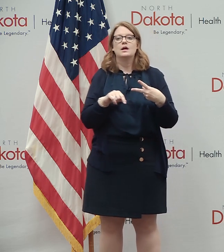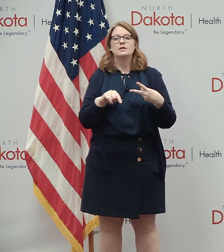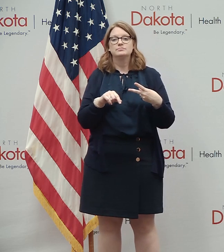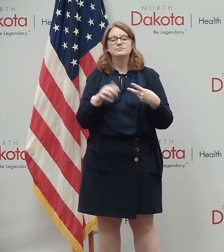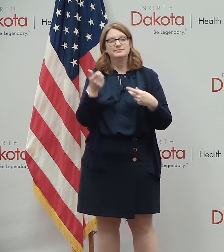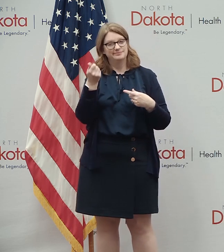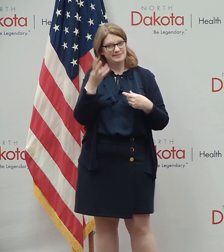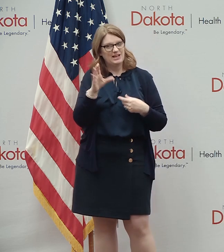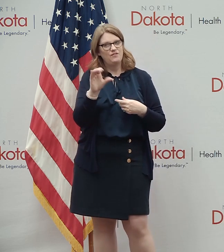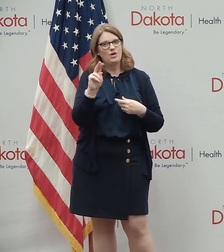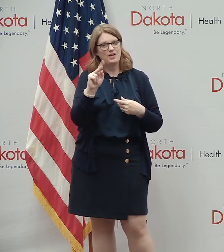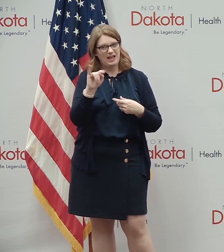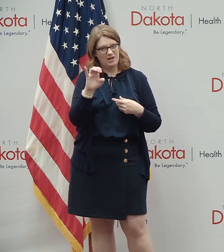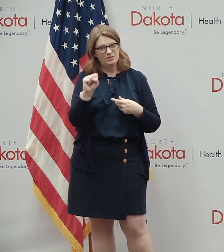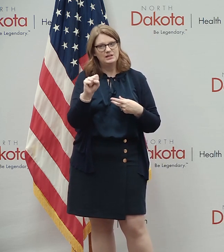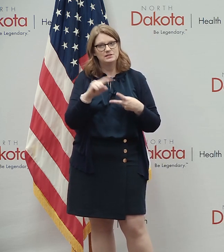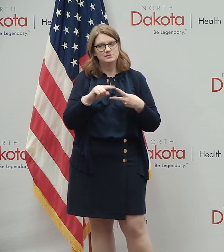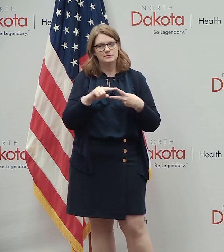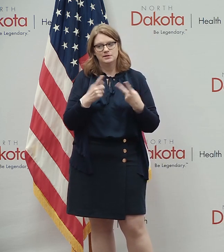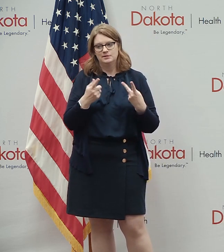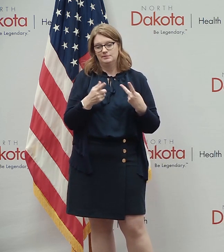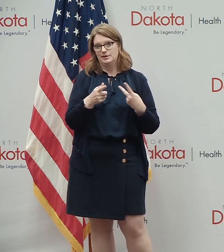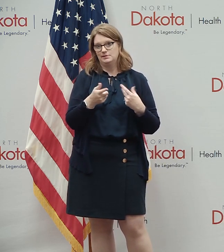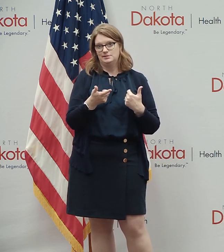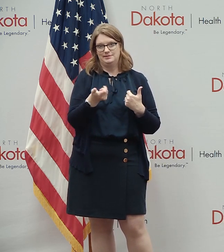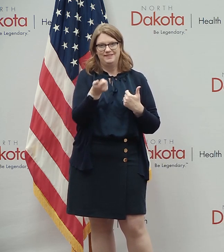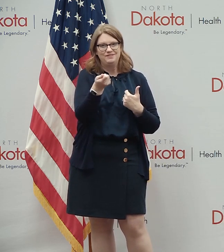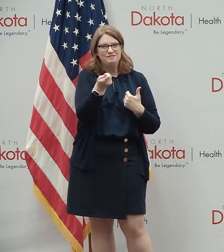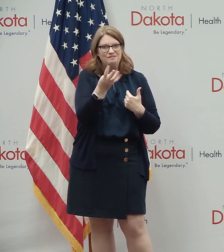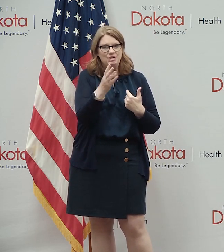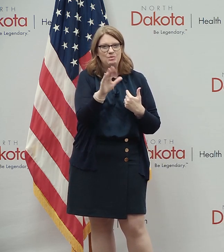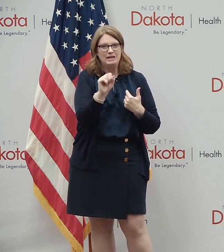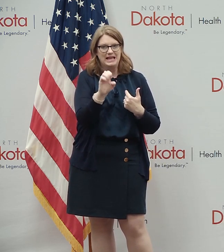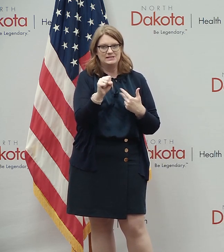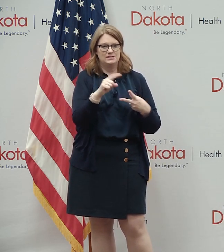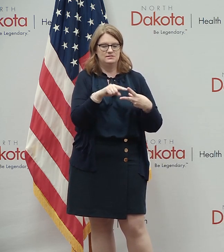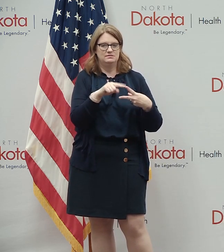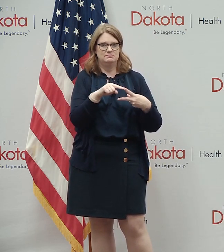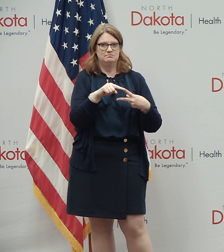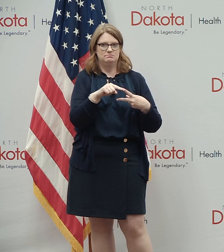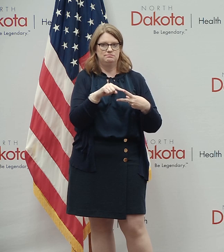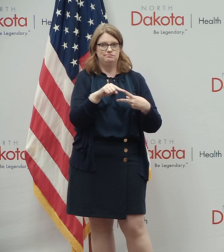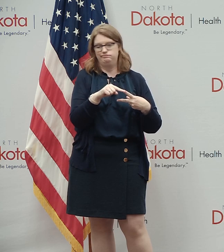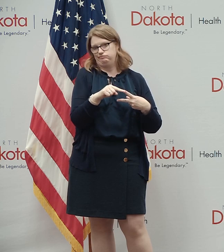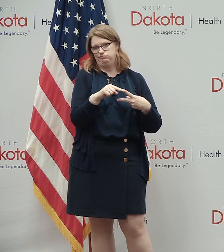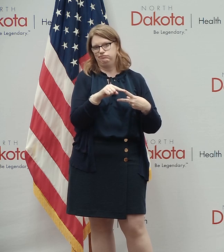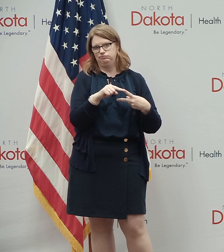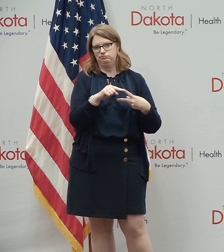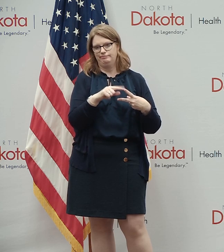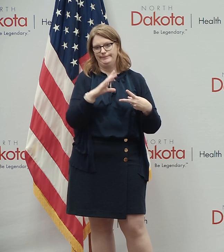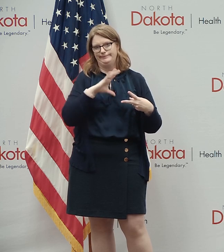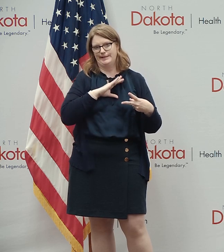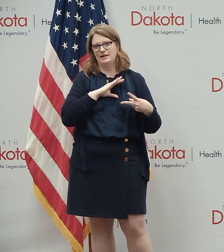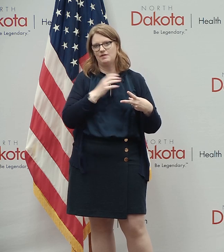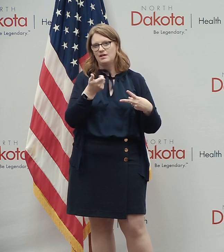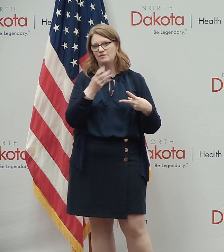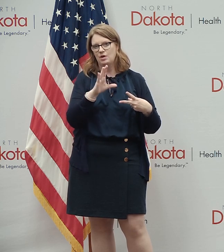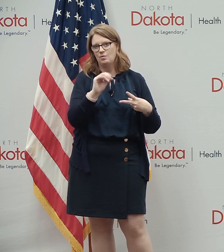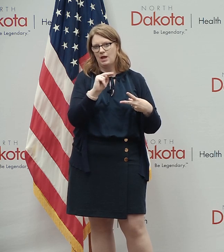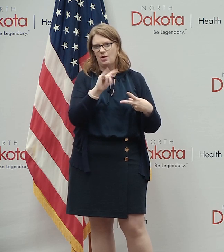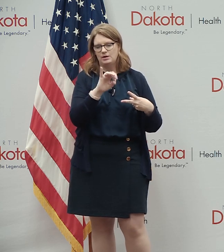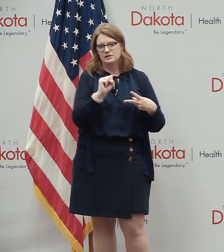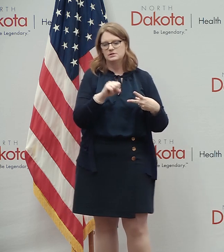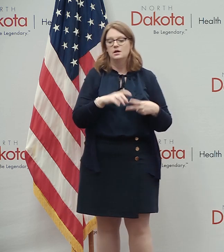counties that have had such low prevalence that this gate has already been cleared. There are